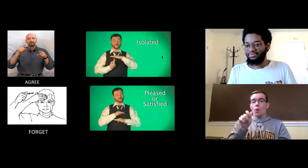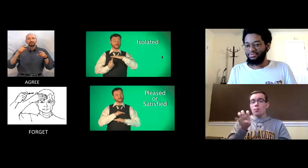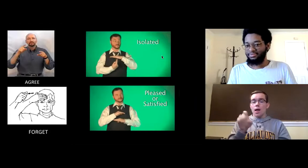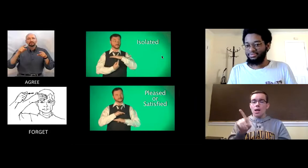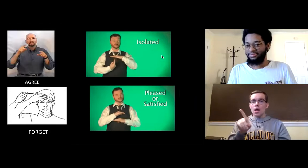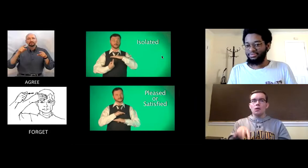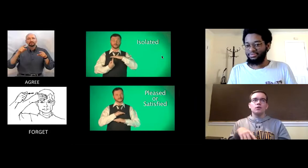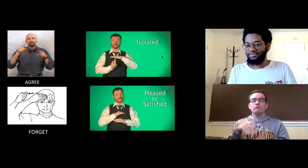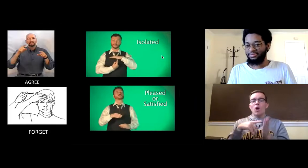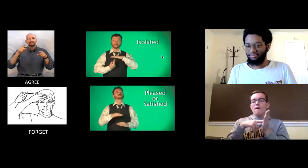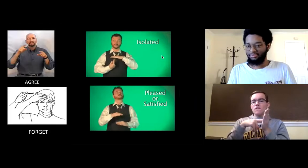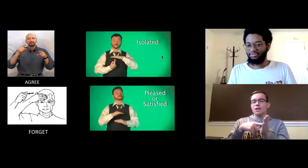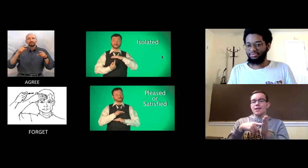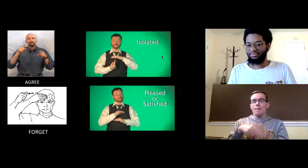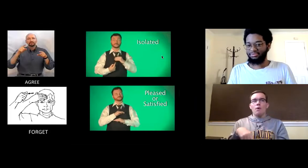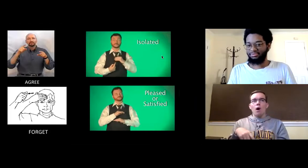Isolated.